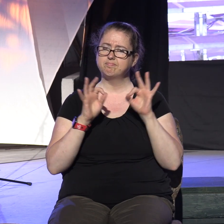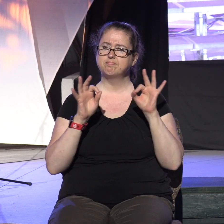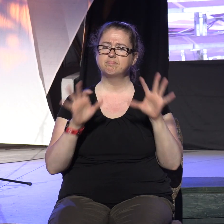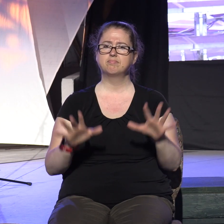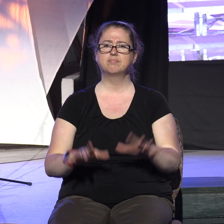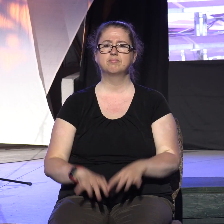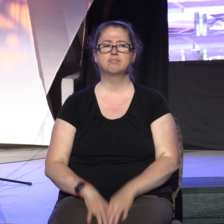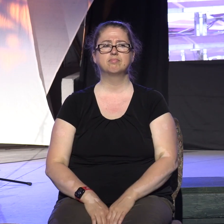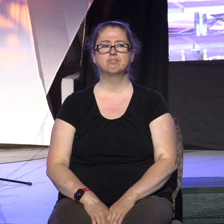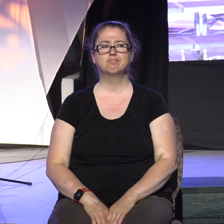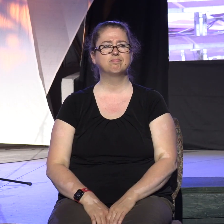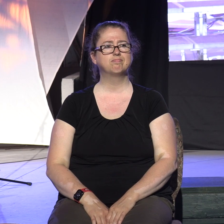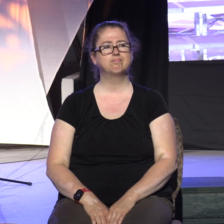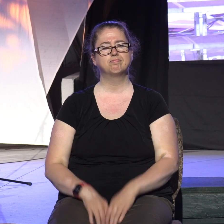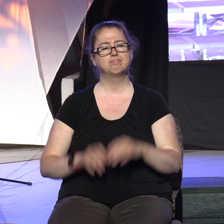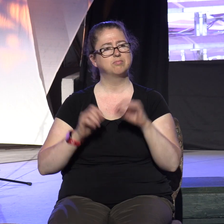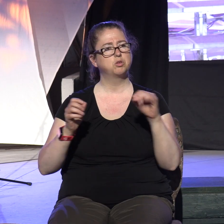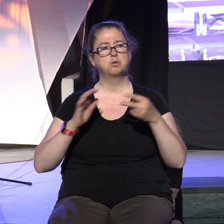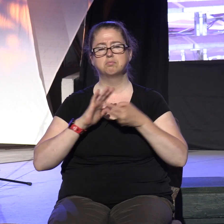chasing cotton candy,